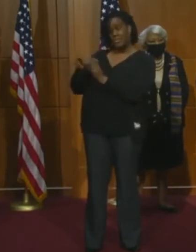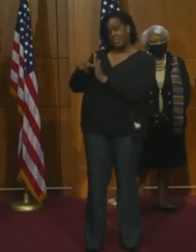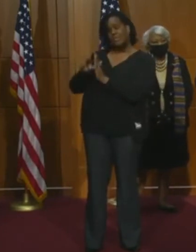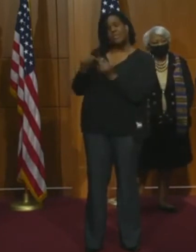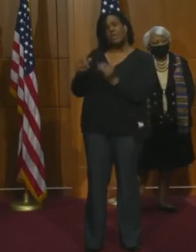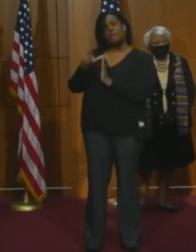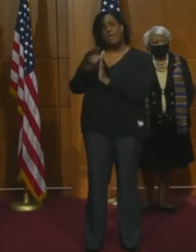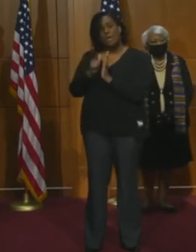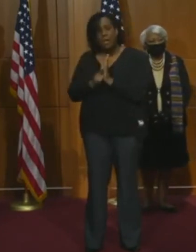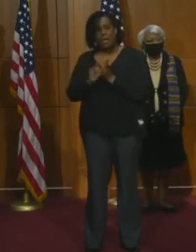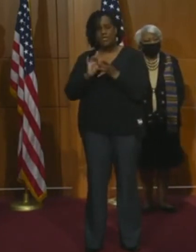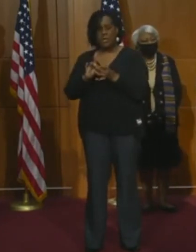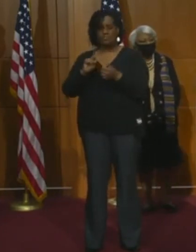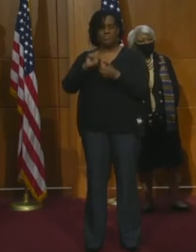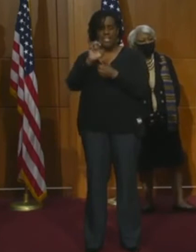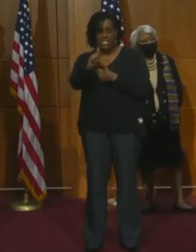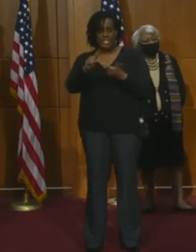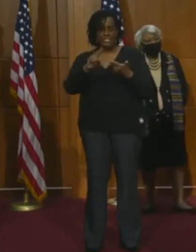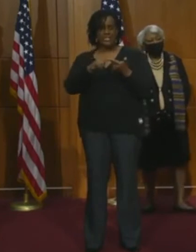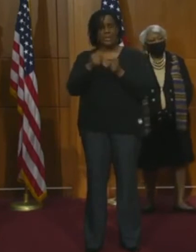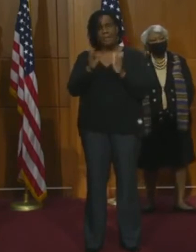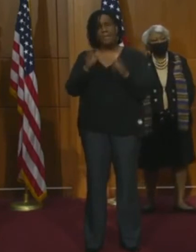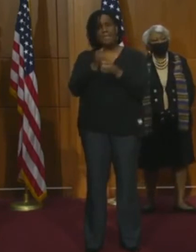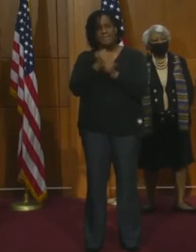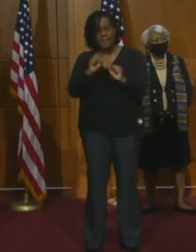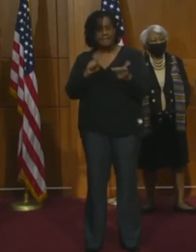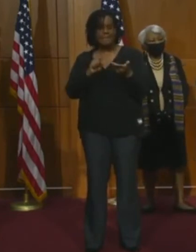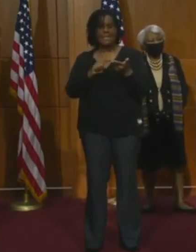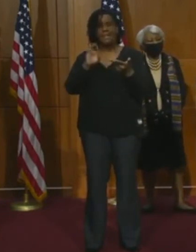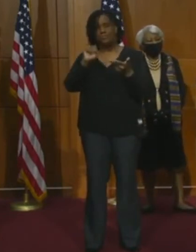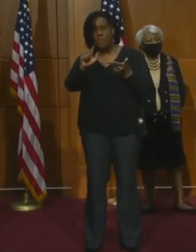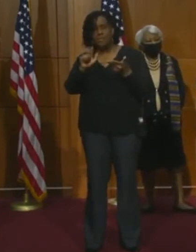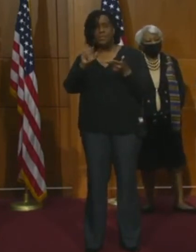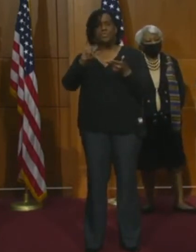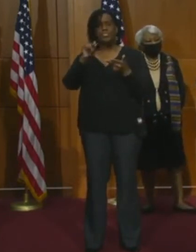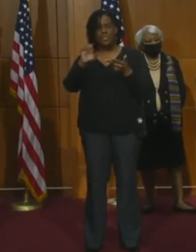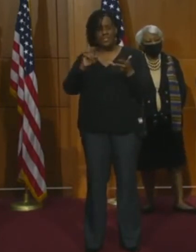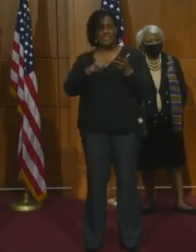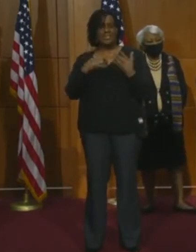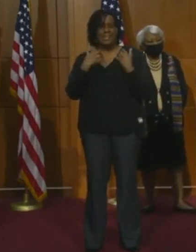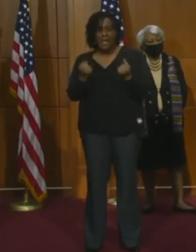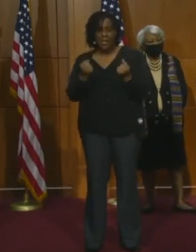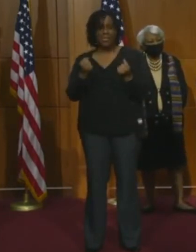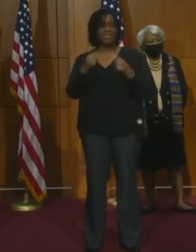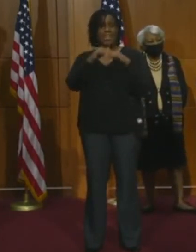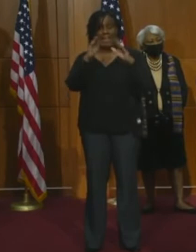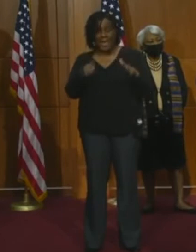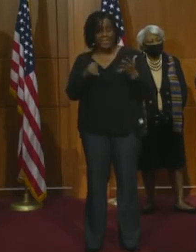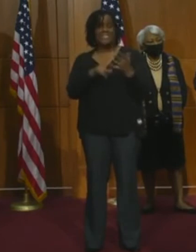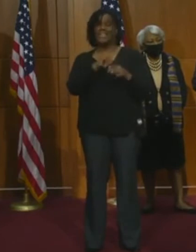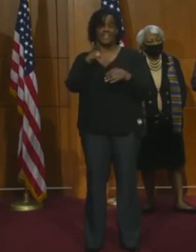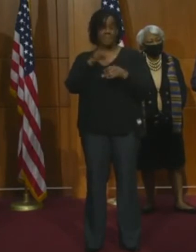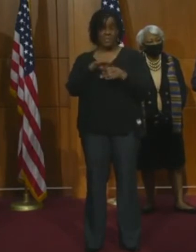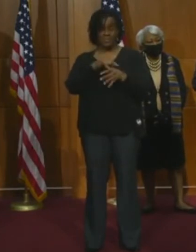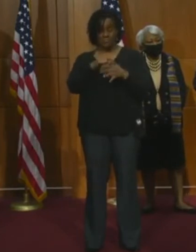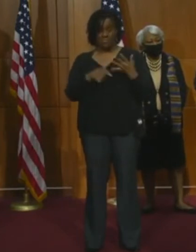around education, public safety, criminal justice, health, housing, and voting. And we